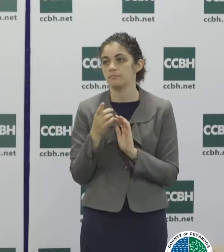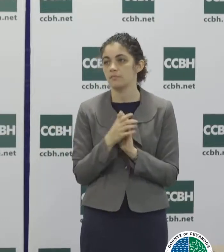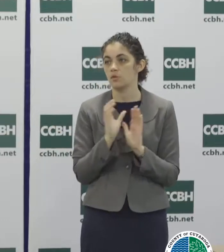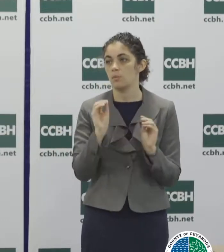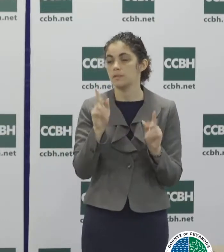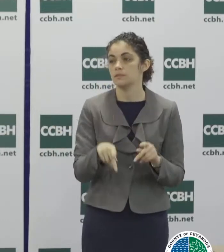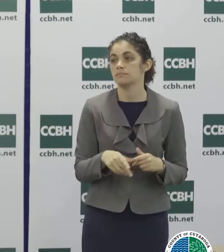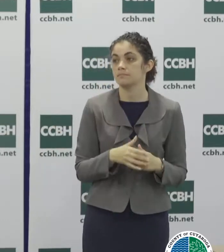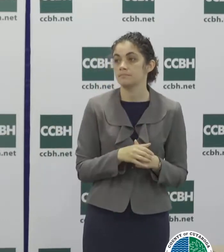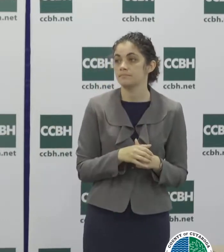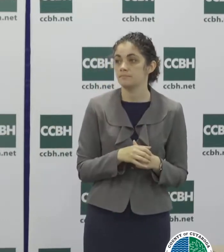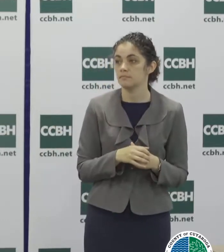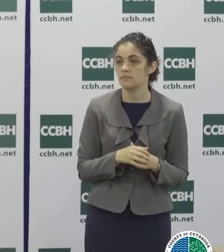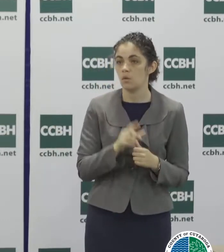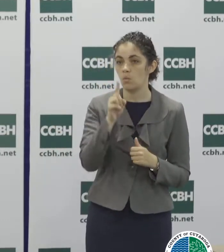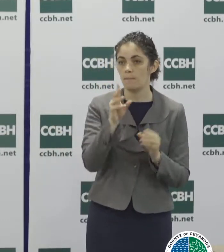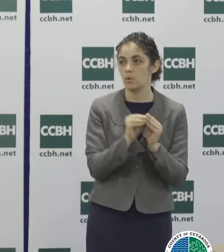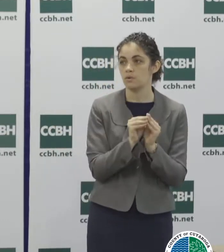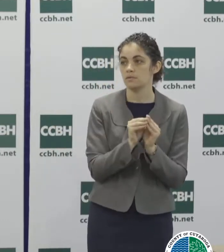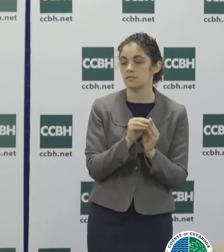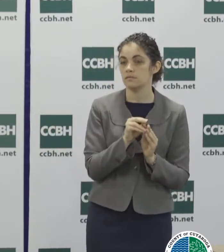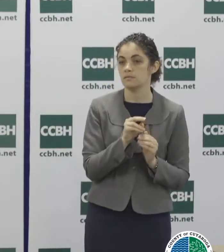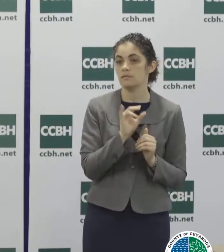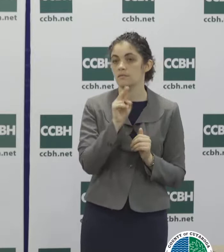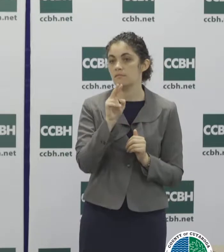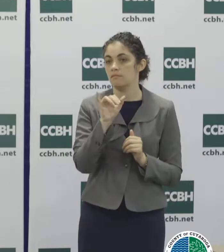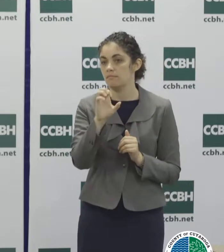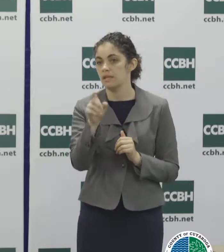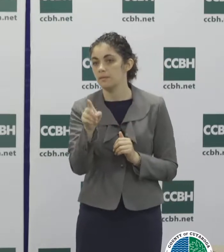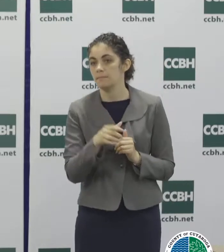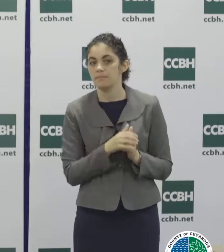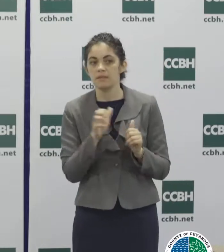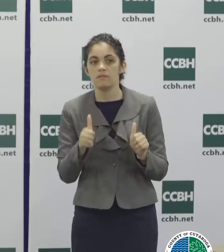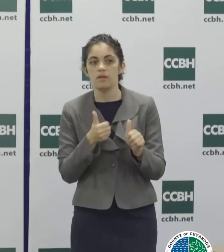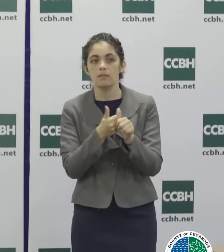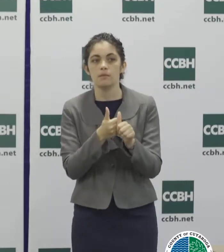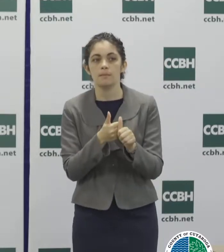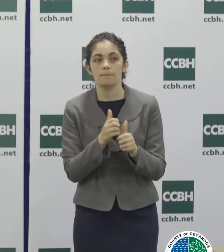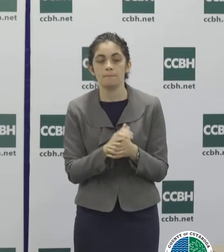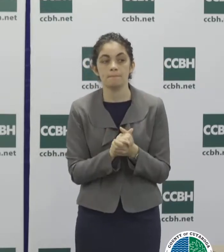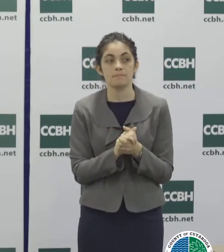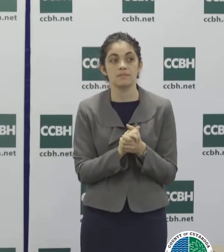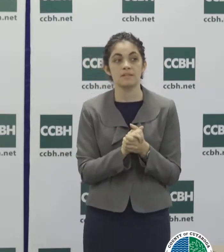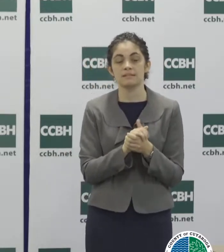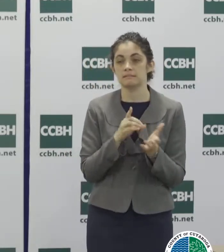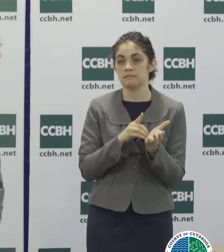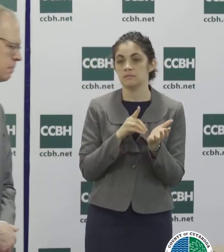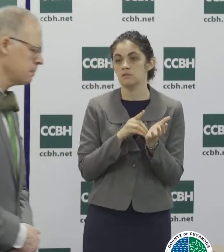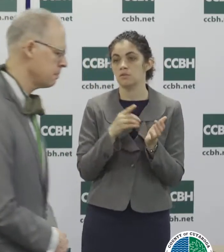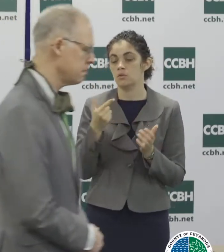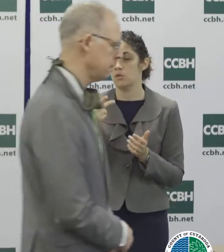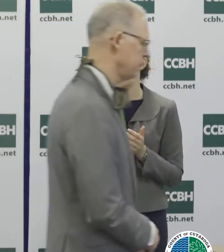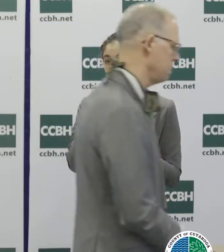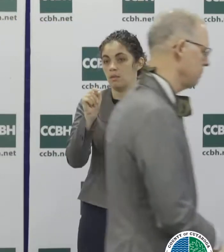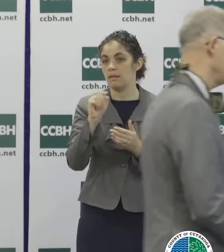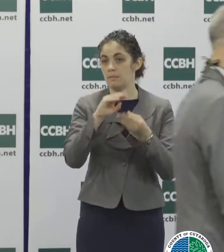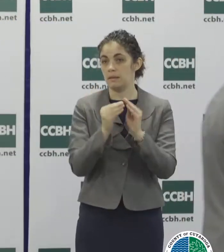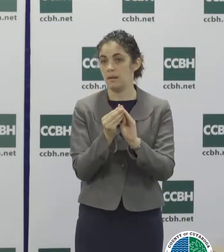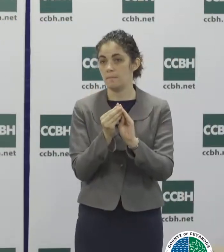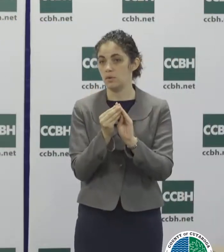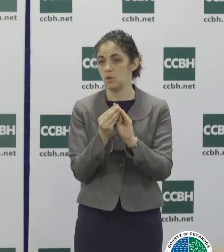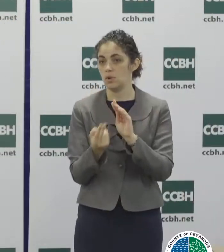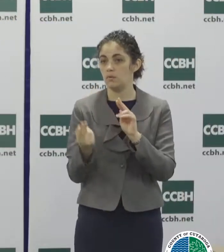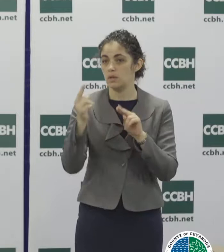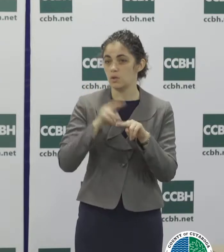Nobody does. We'll take one more question. Yeah, maybe a follow-up for Dr. Gullett. The number of cases has increased,